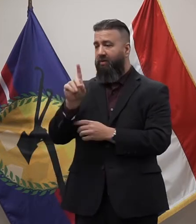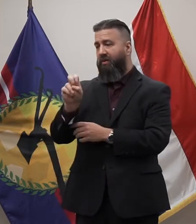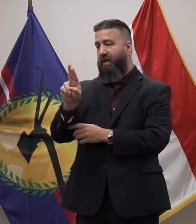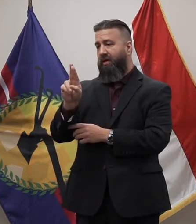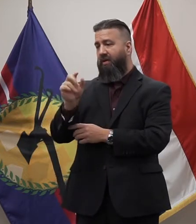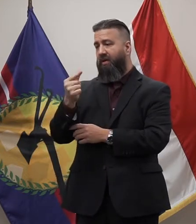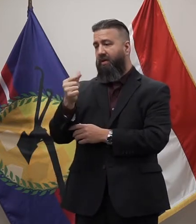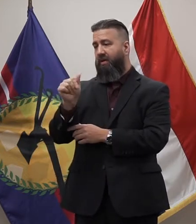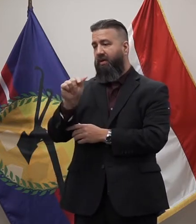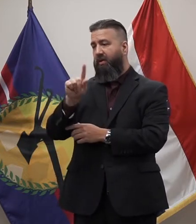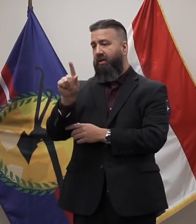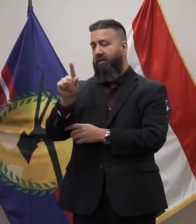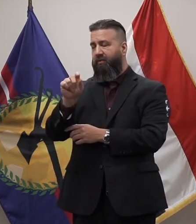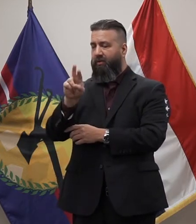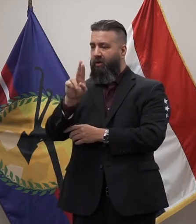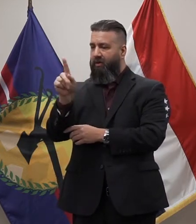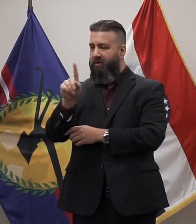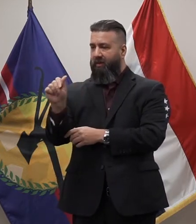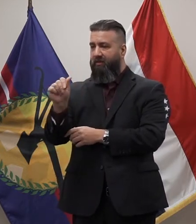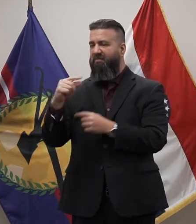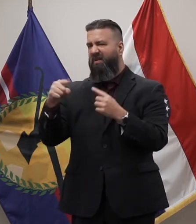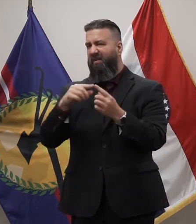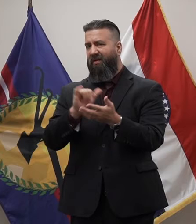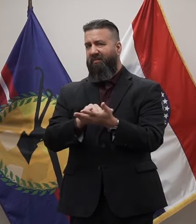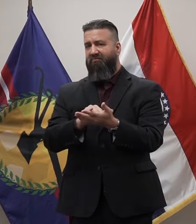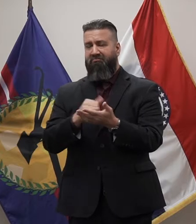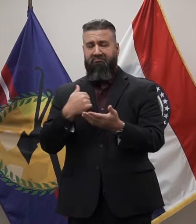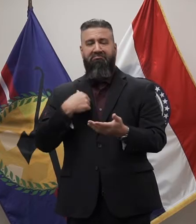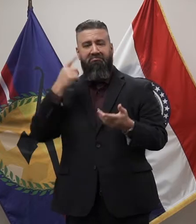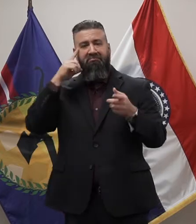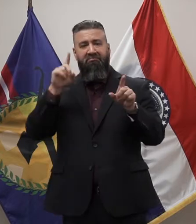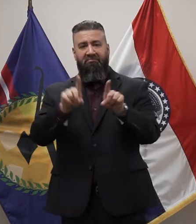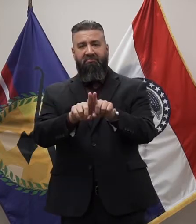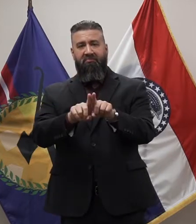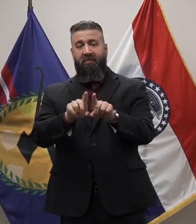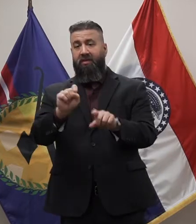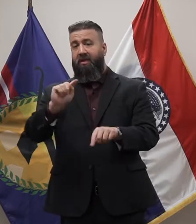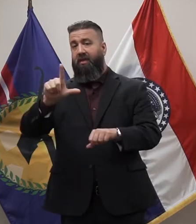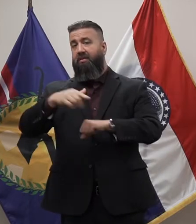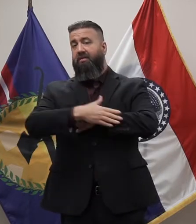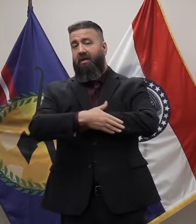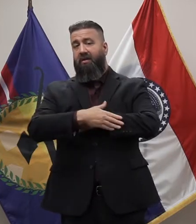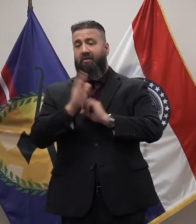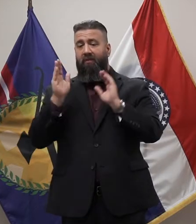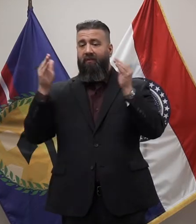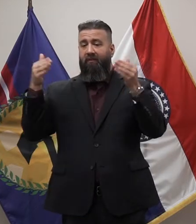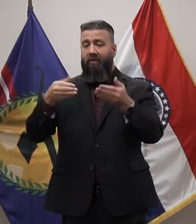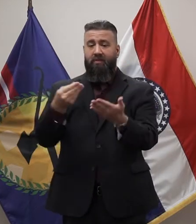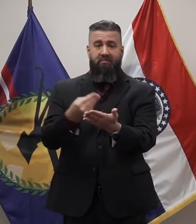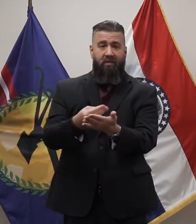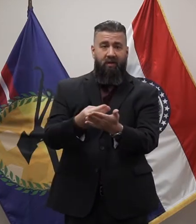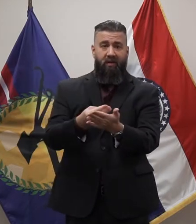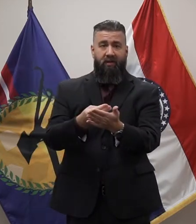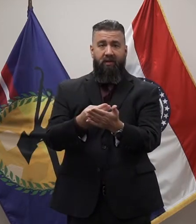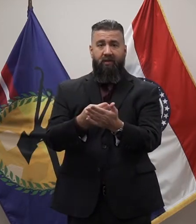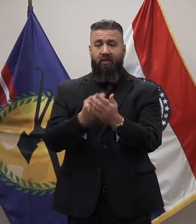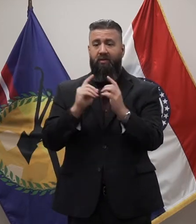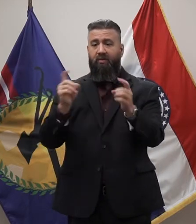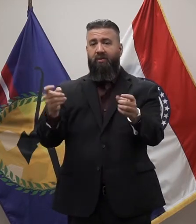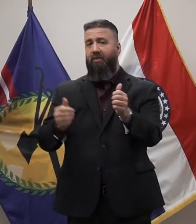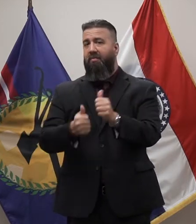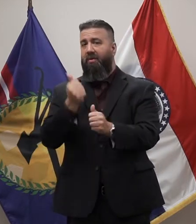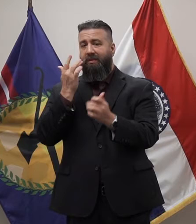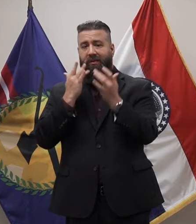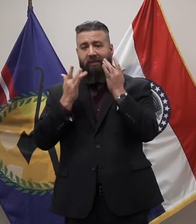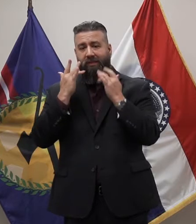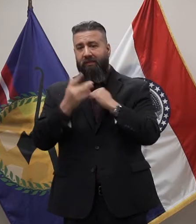that yesterday, and I agree with their decision. St. Louis County has focused our resources on the most vulnerable communities,